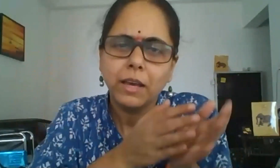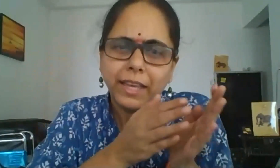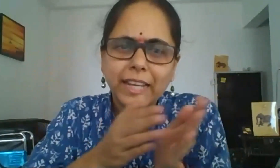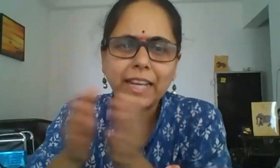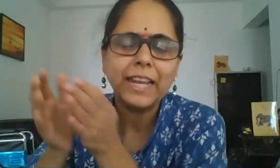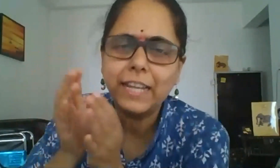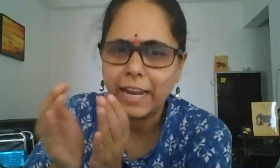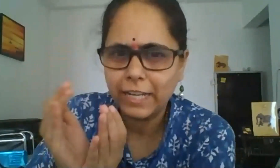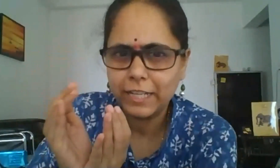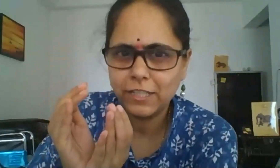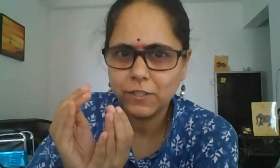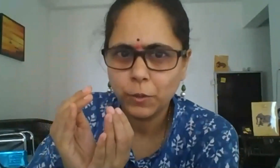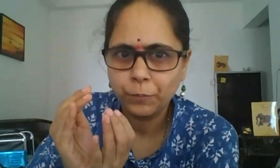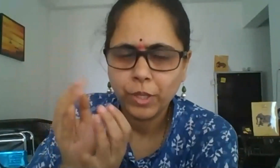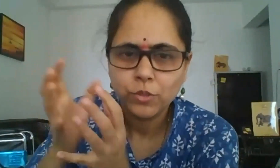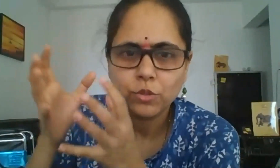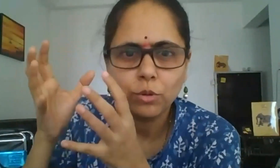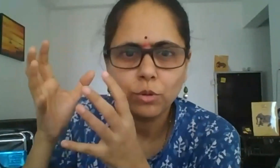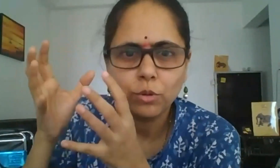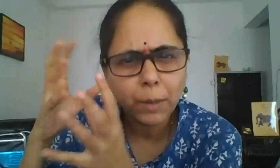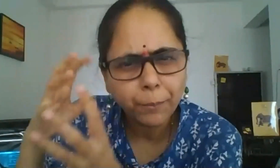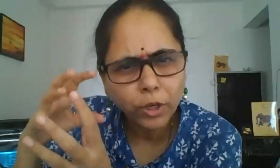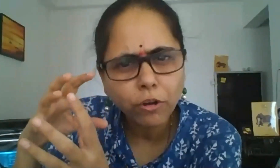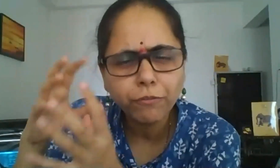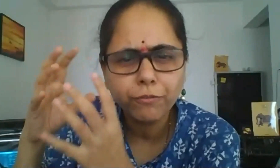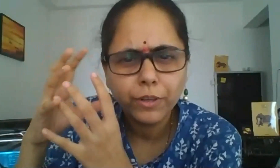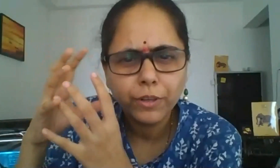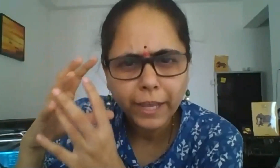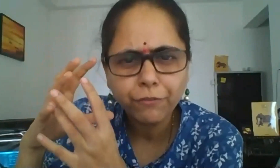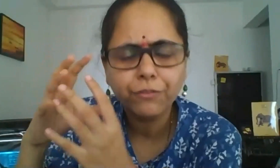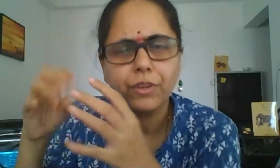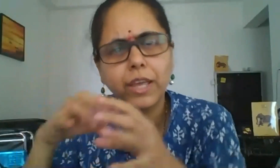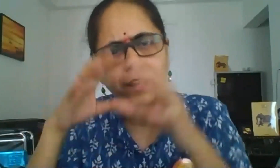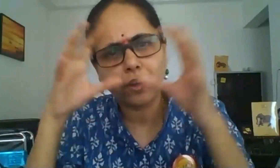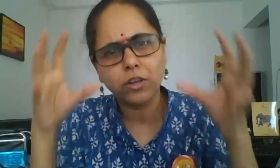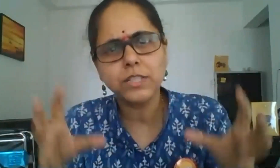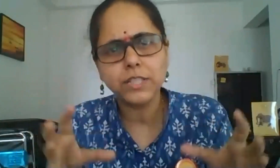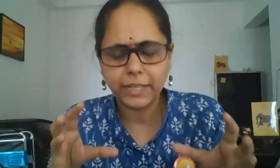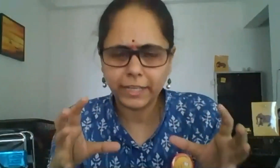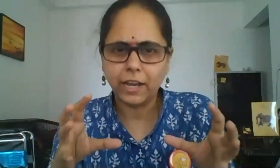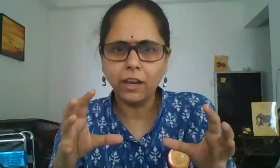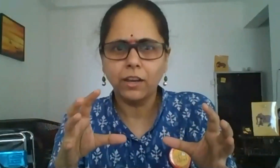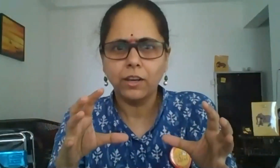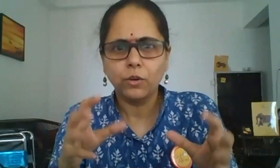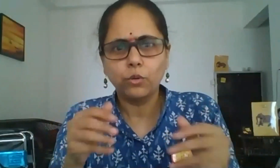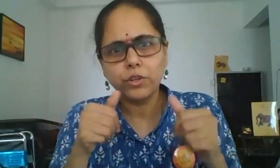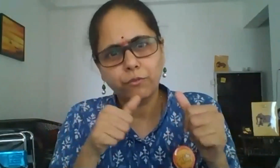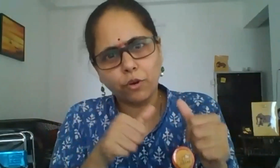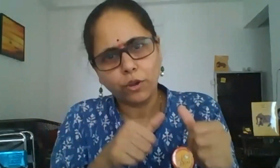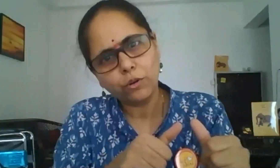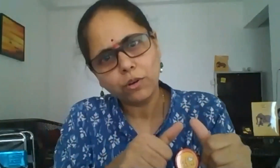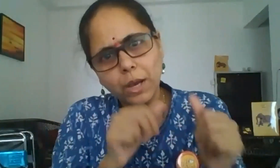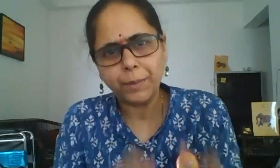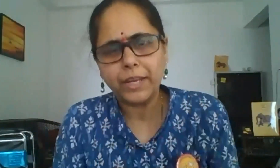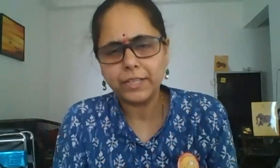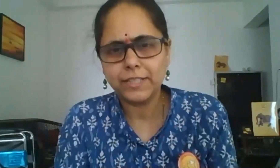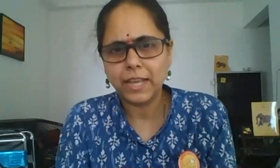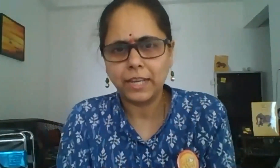in late 90s. So couple of deaf across India would follow American sign